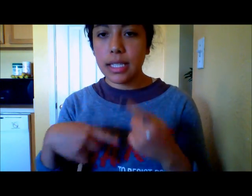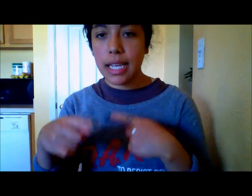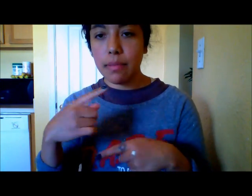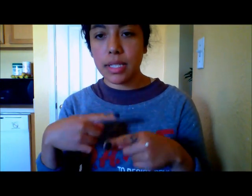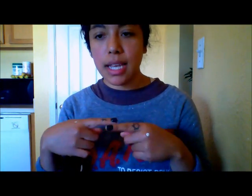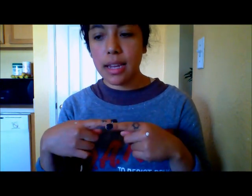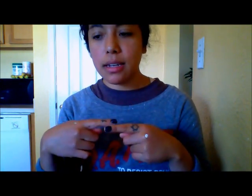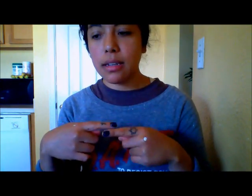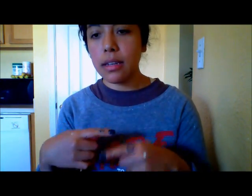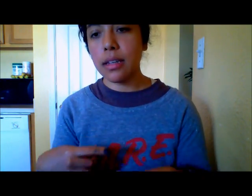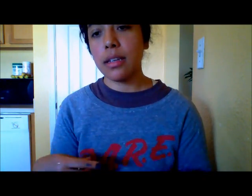Same sign,